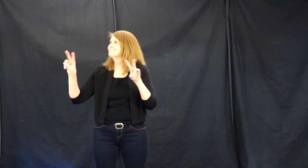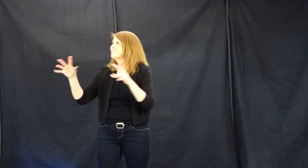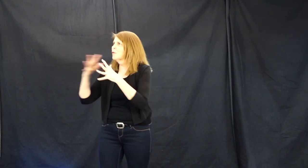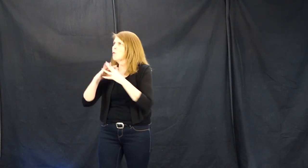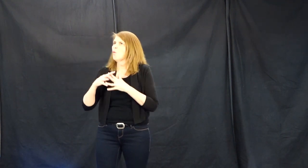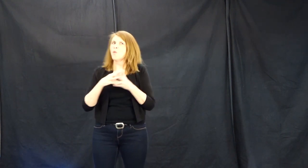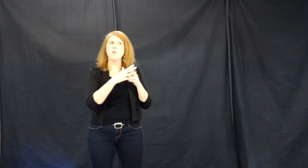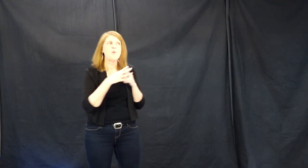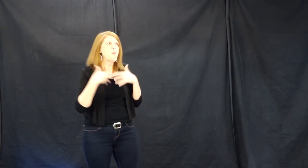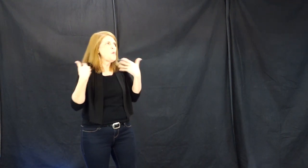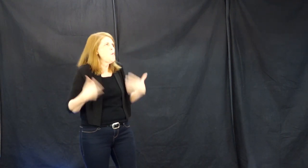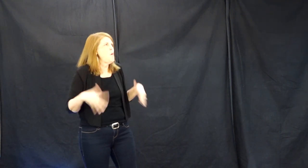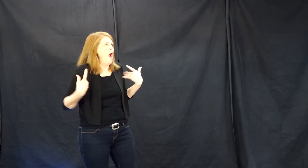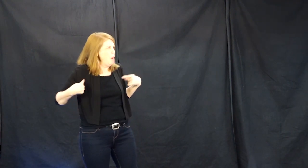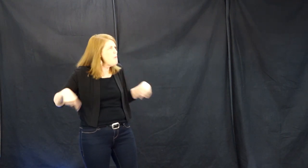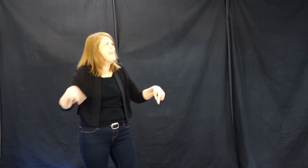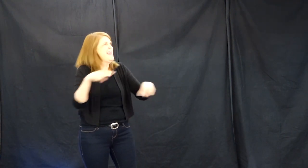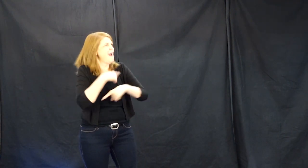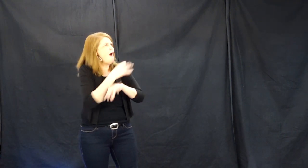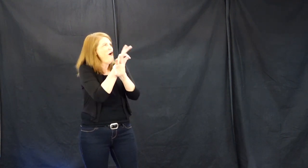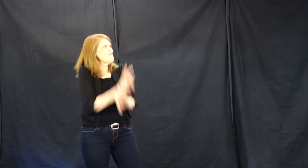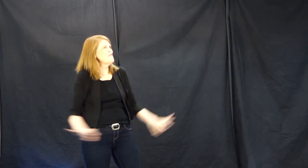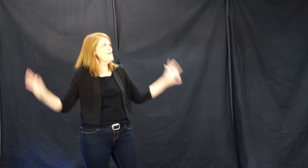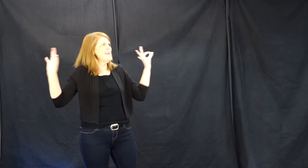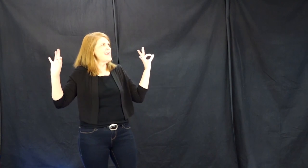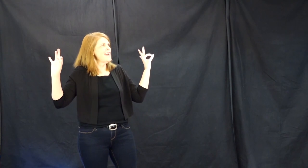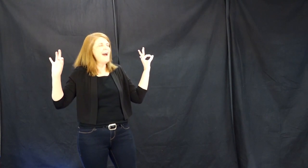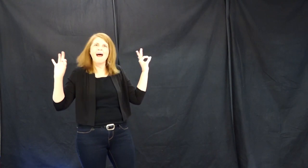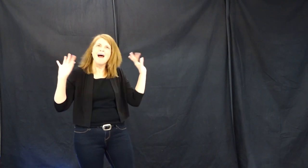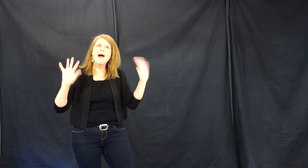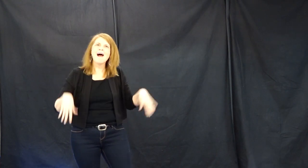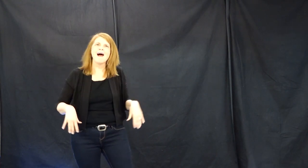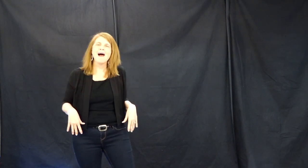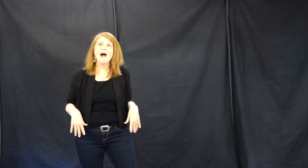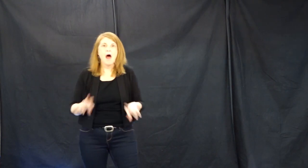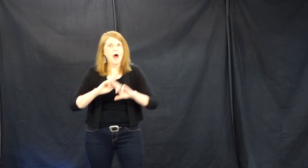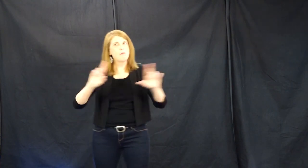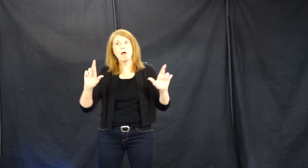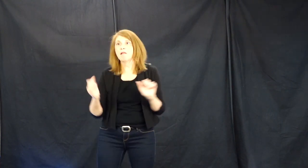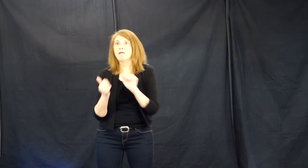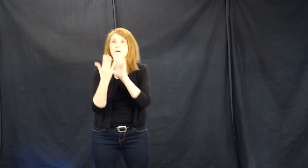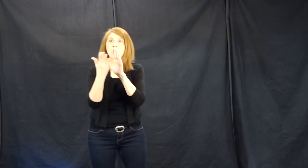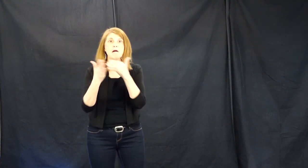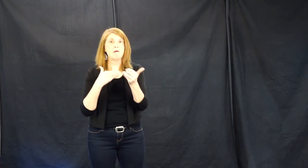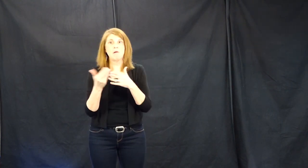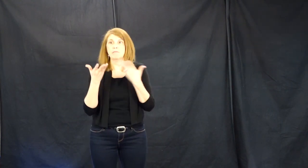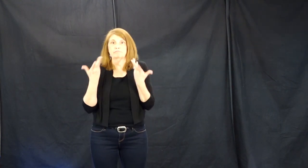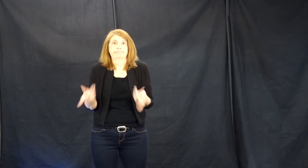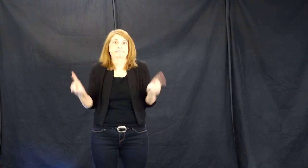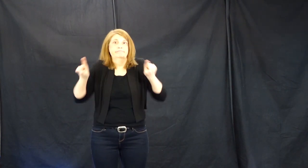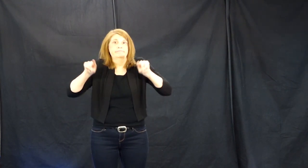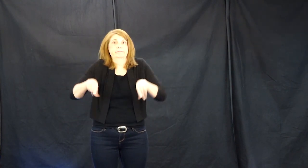can't believe that we are free. Ready to face whatever's awaiting me